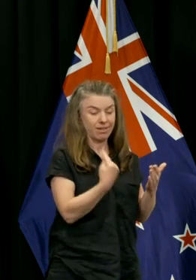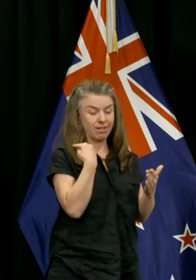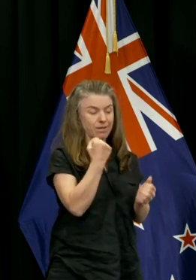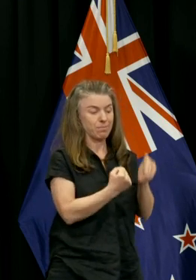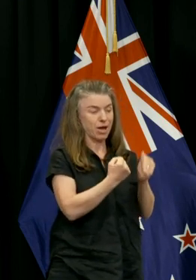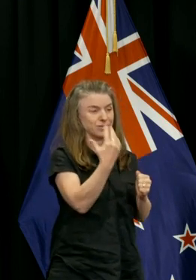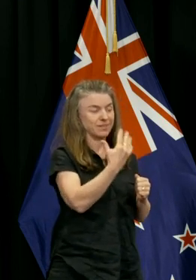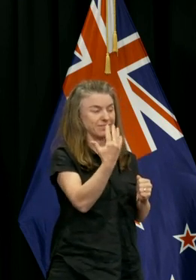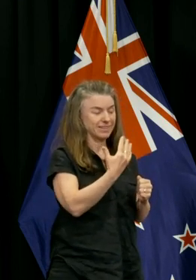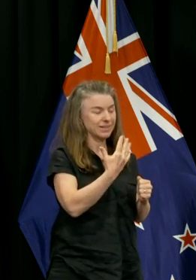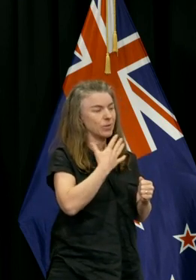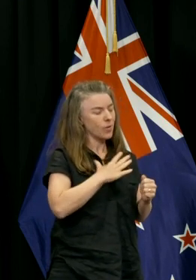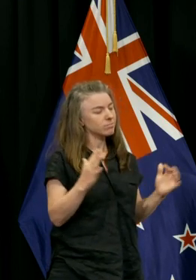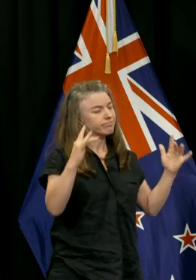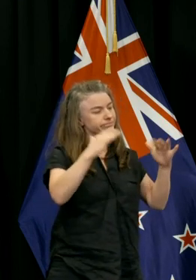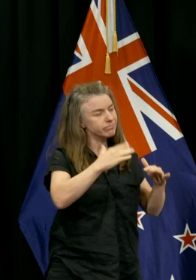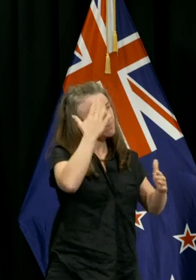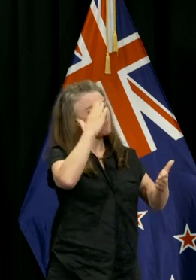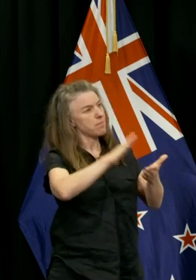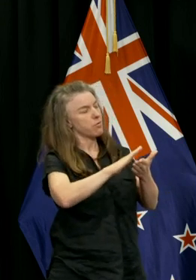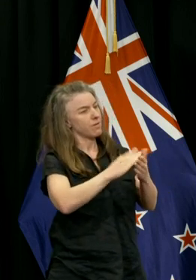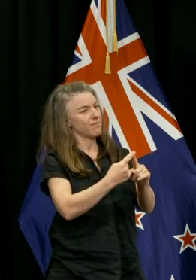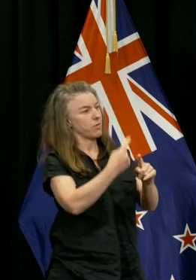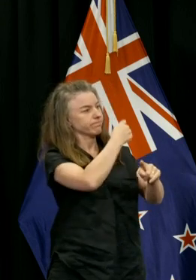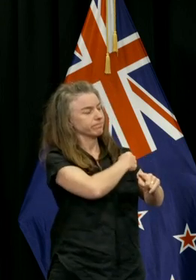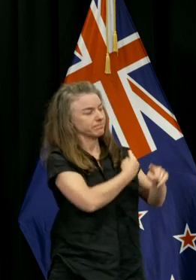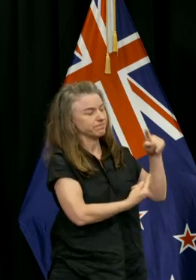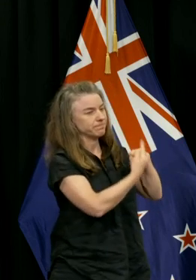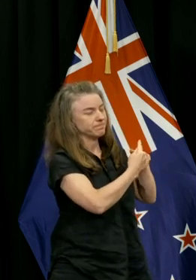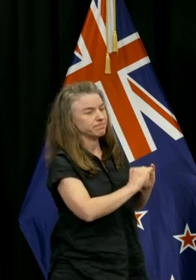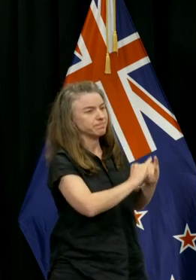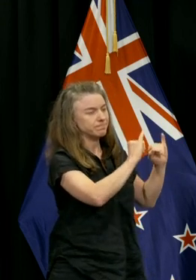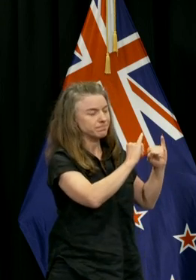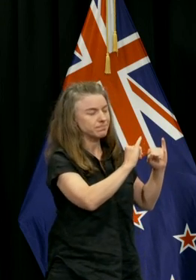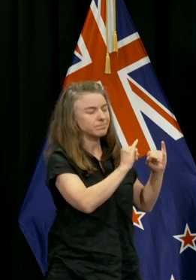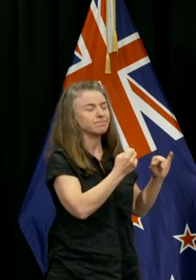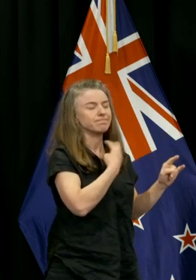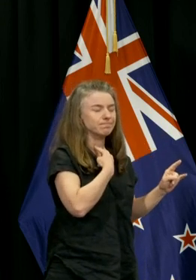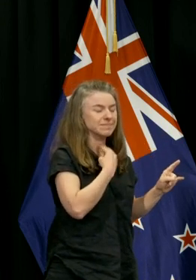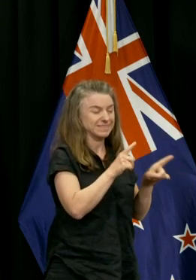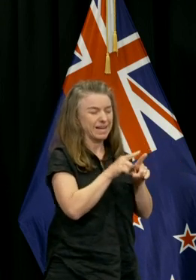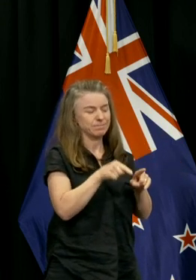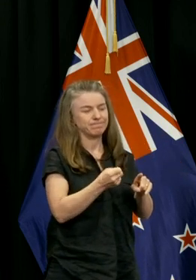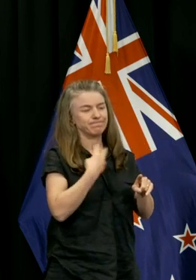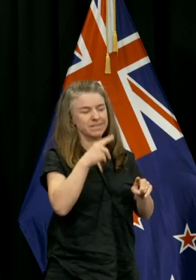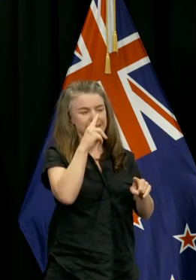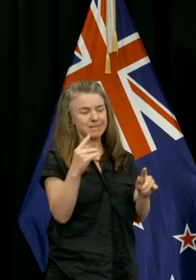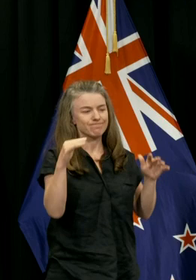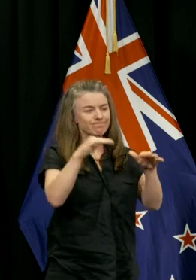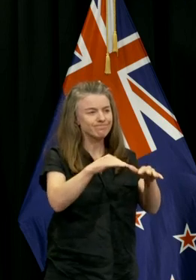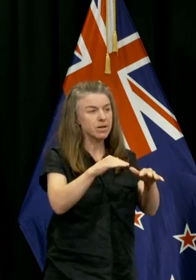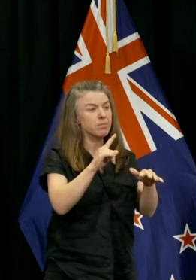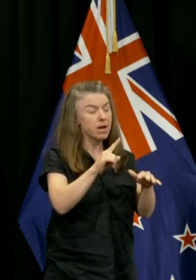the community, I imagine, would have wanted to gather together. But I know that there will still be, I'm sure, a certain sense